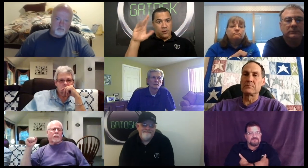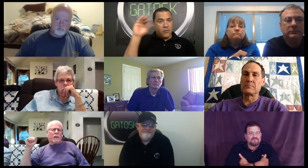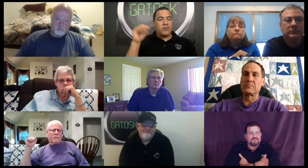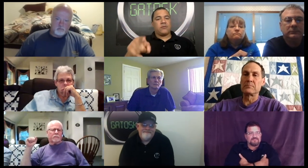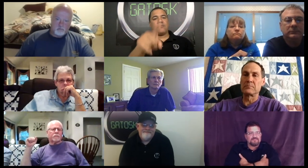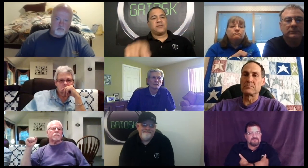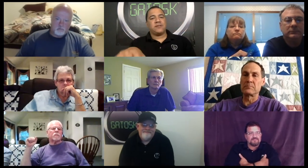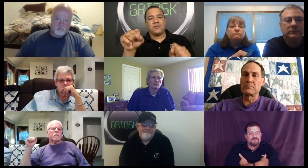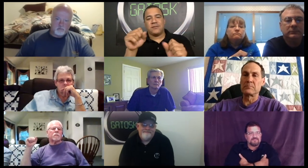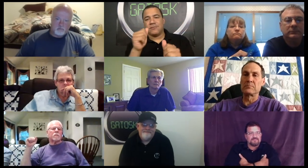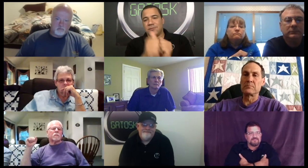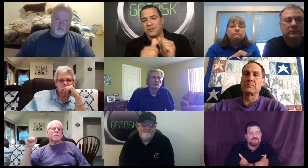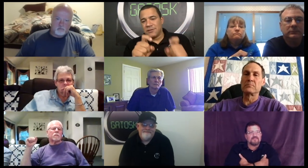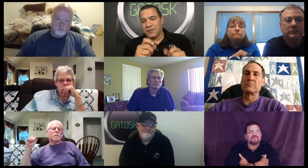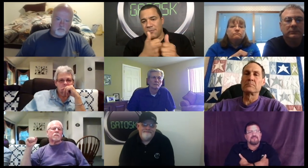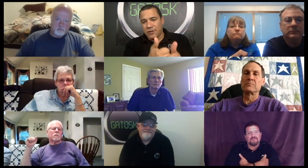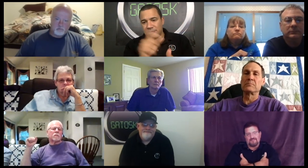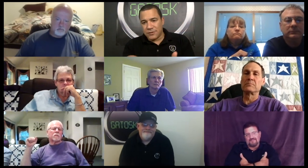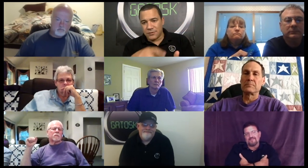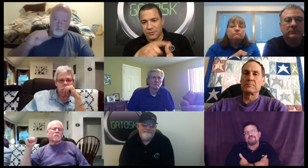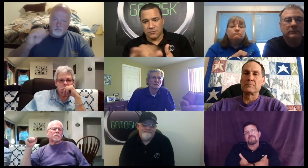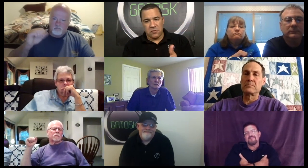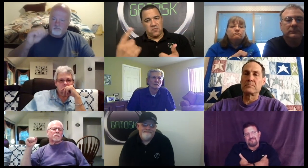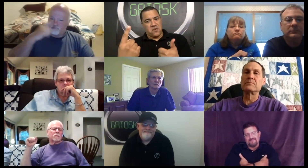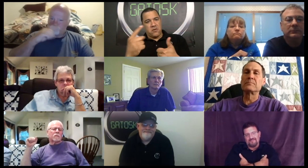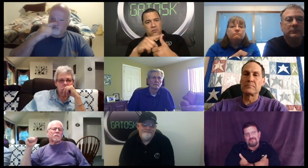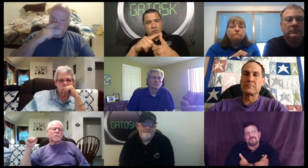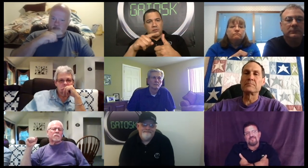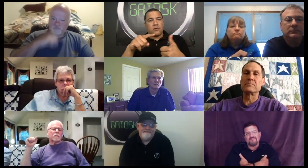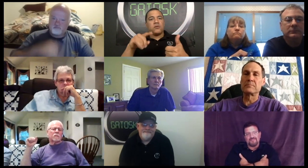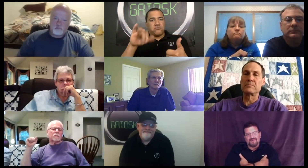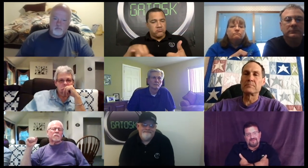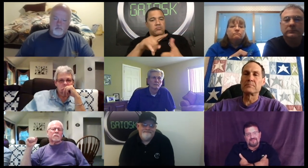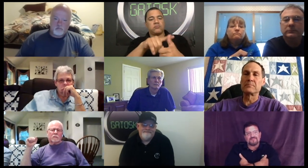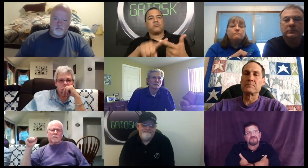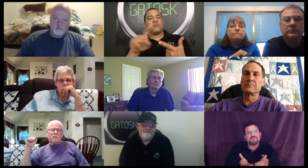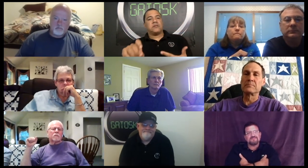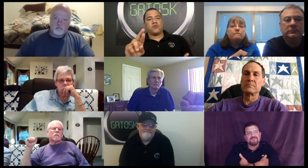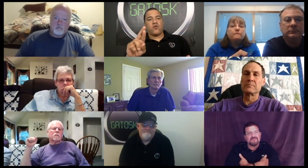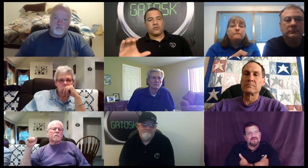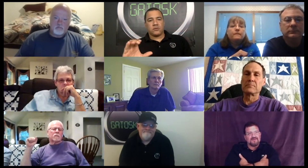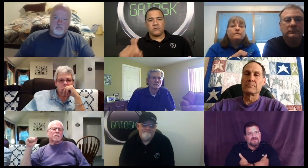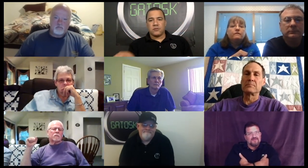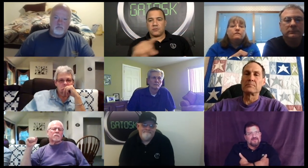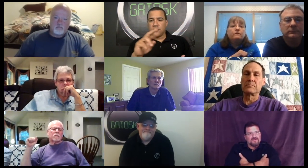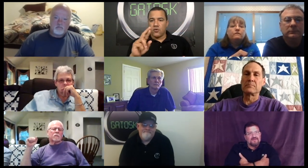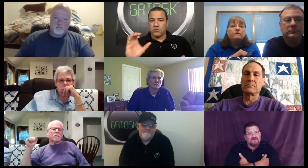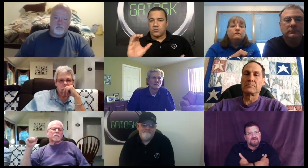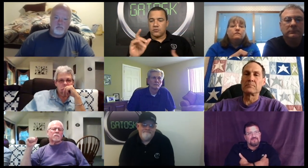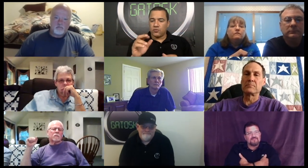a HBT, you would have to, take the test and pass. So you have to be